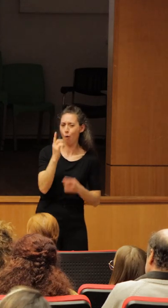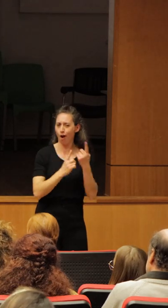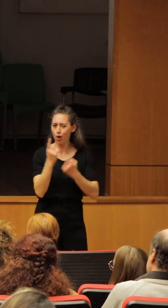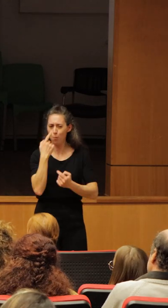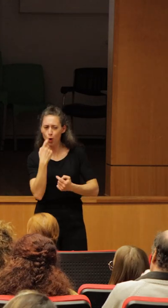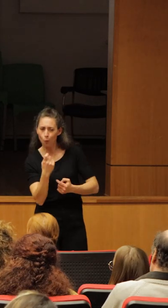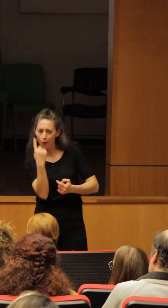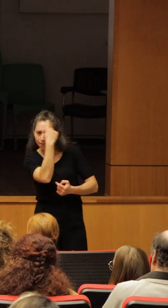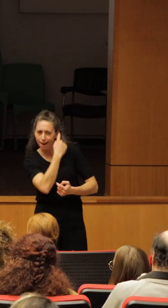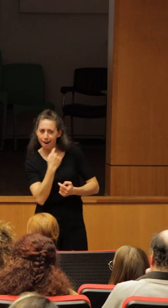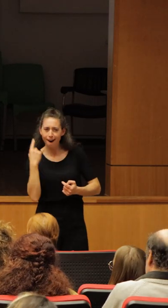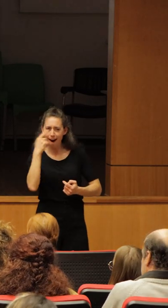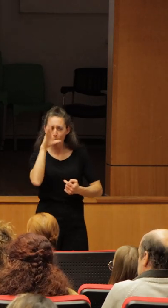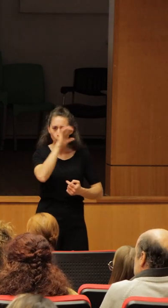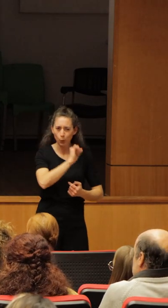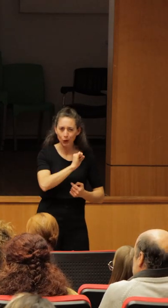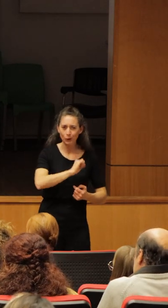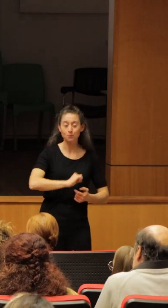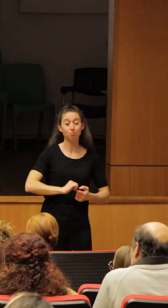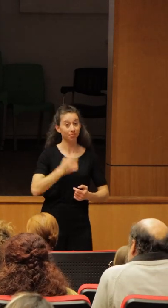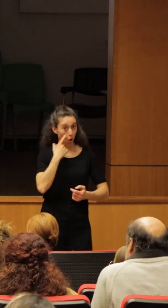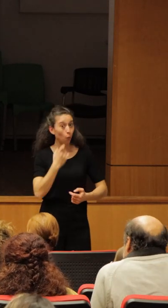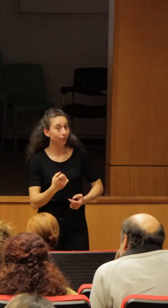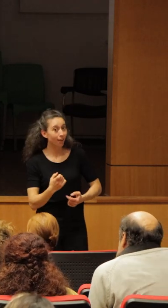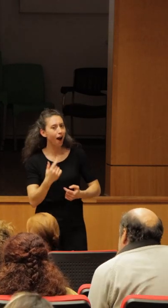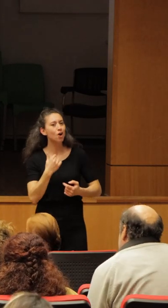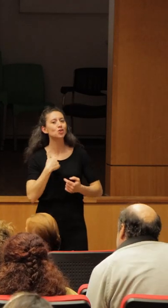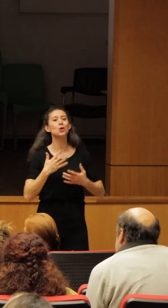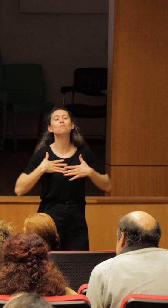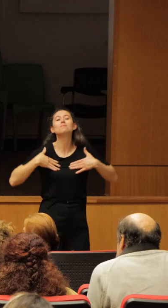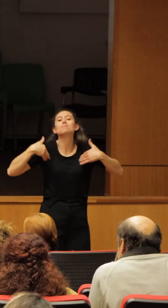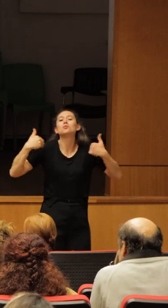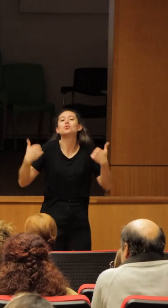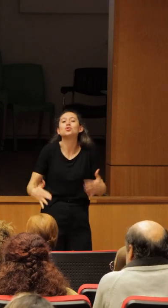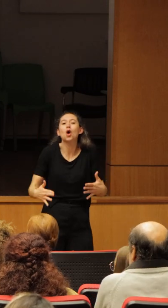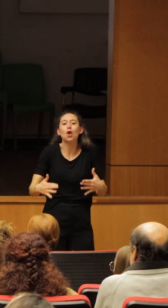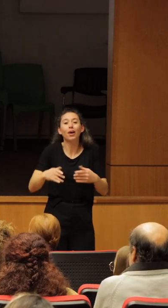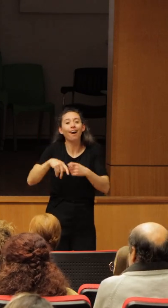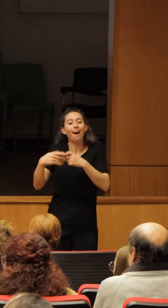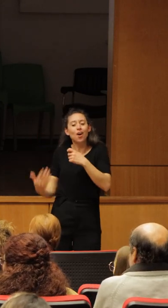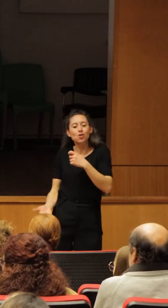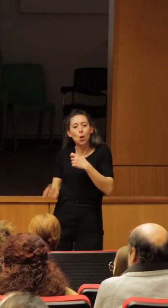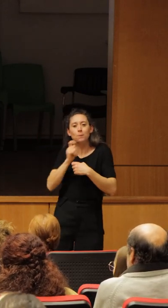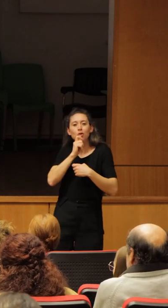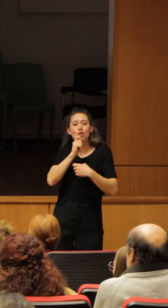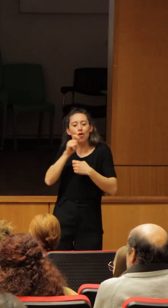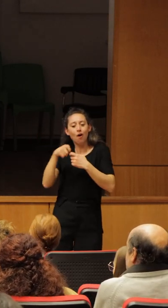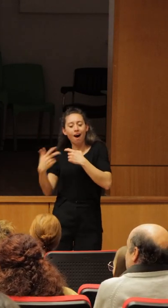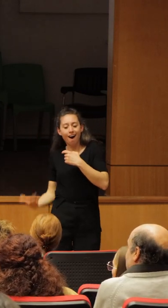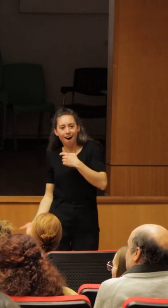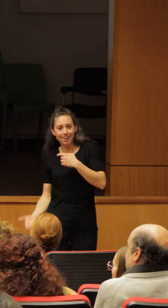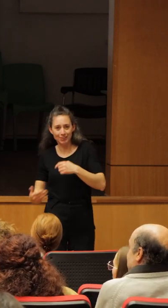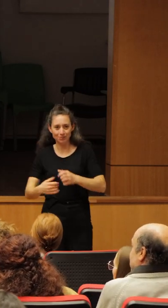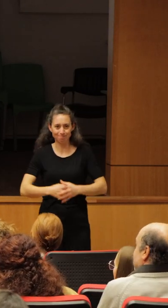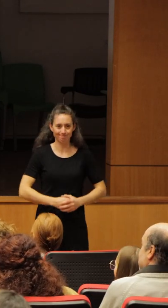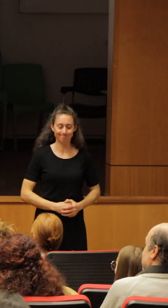excited, the microphone starts falling off. ¿Vieron? Yo me emociono y se cae el micrófono.